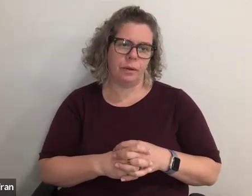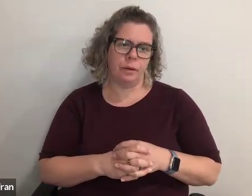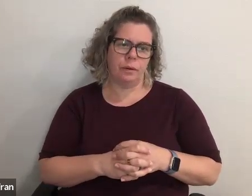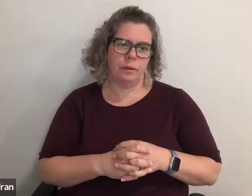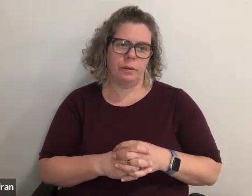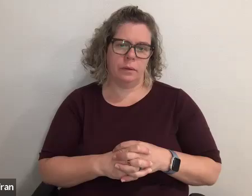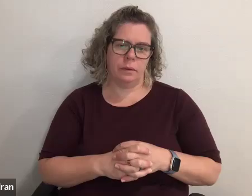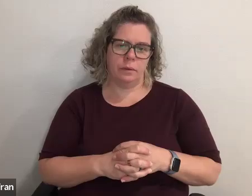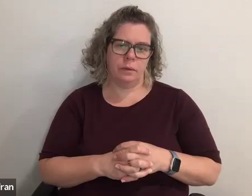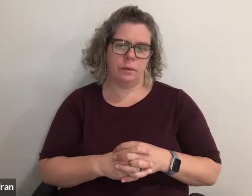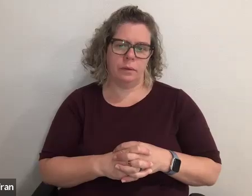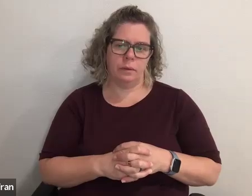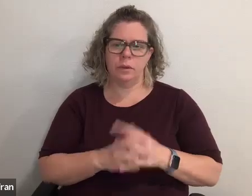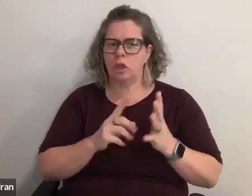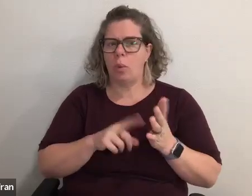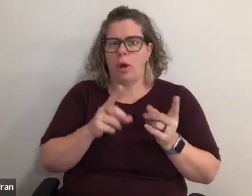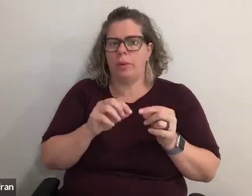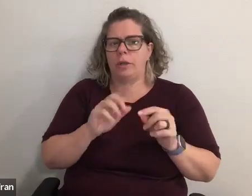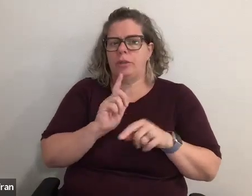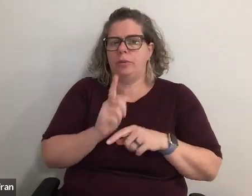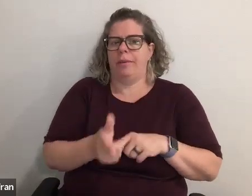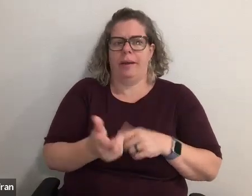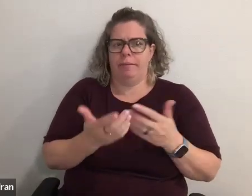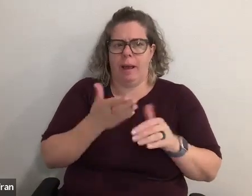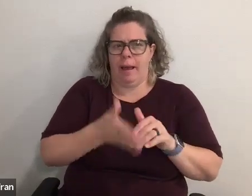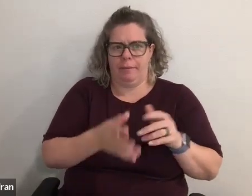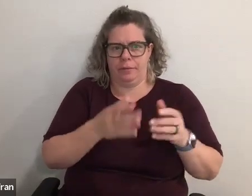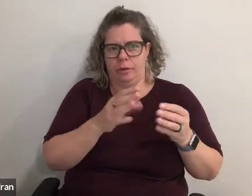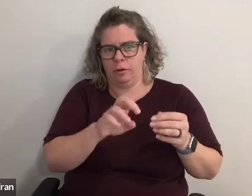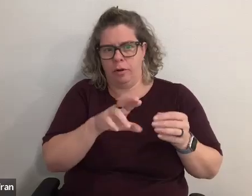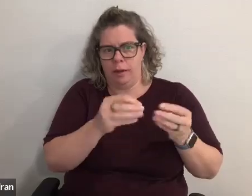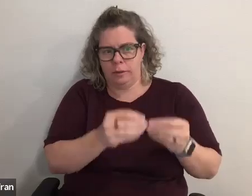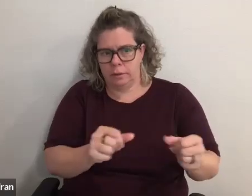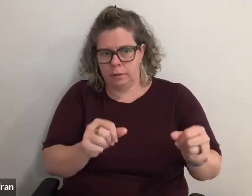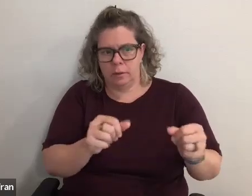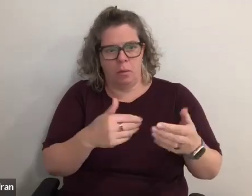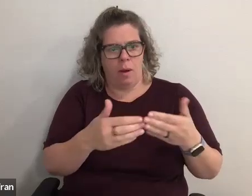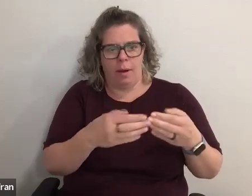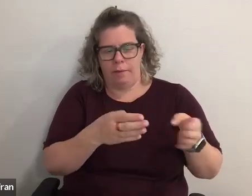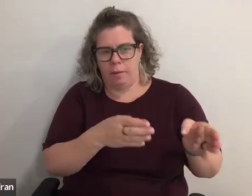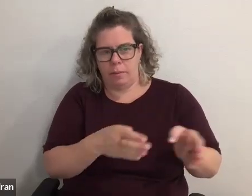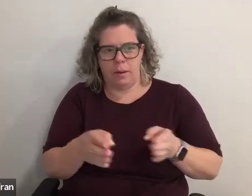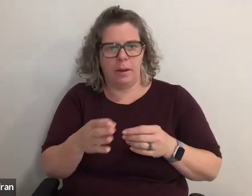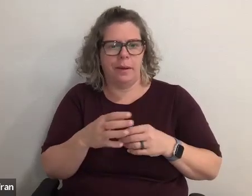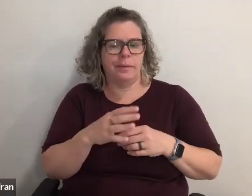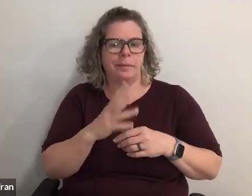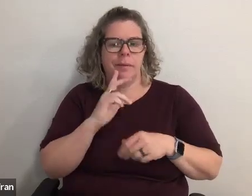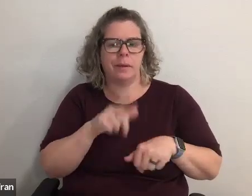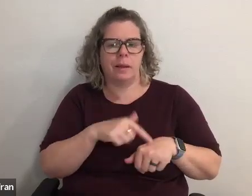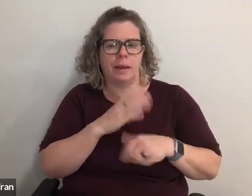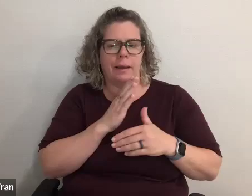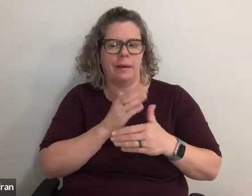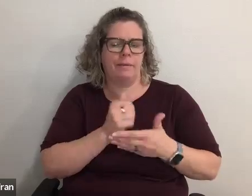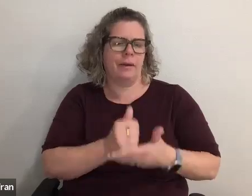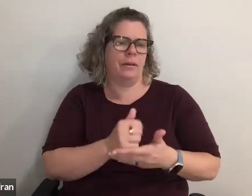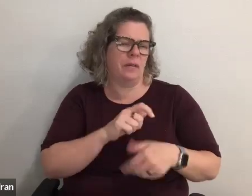And then what do we do afterwards? So we talked briefly about the length of intervention time, the average length of intervention time, hour and